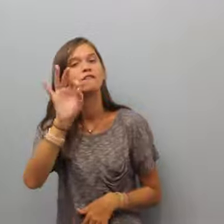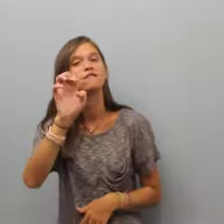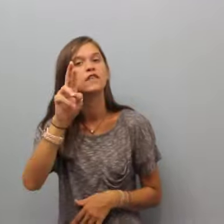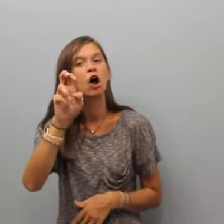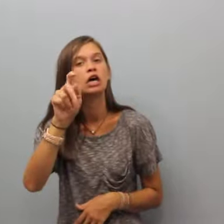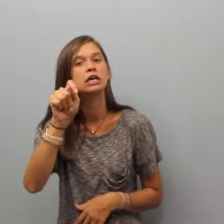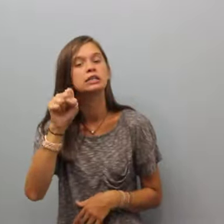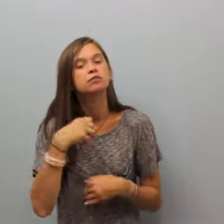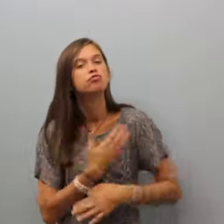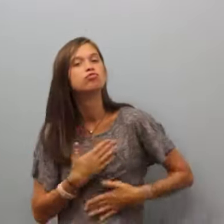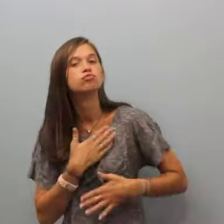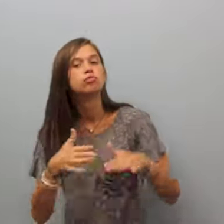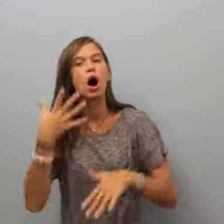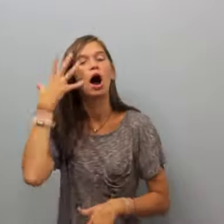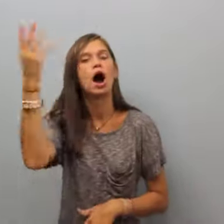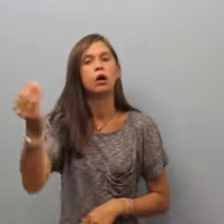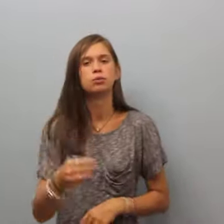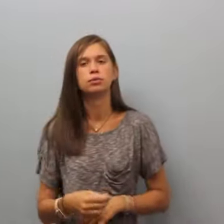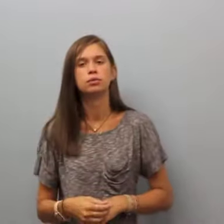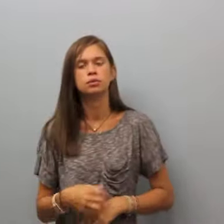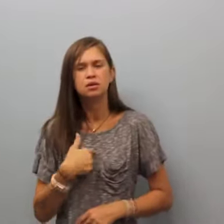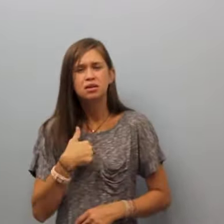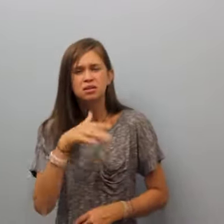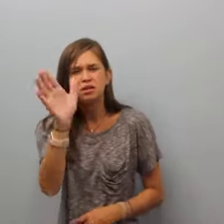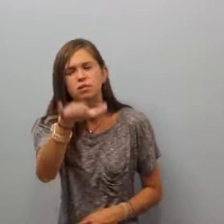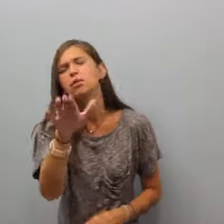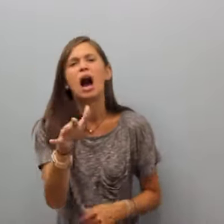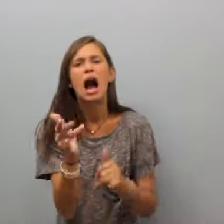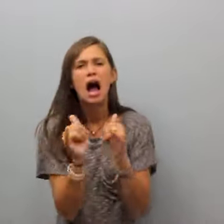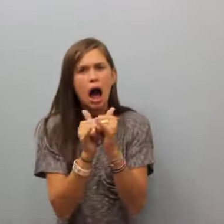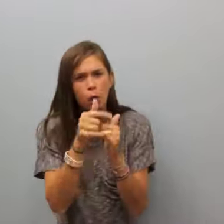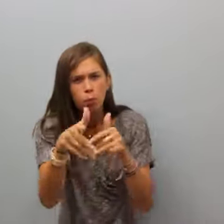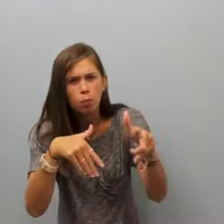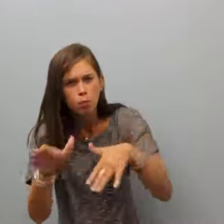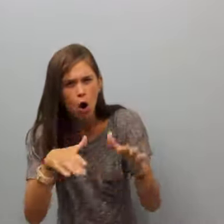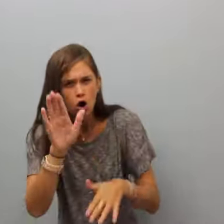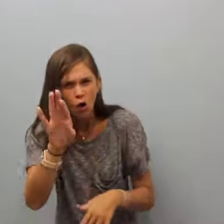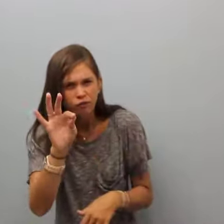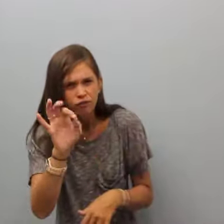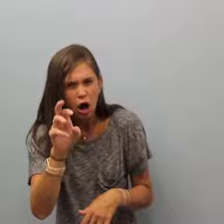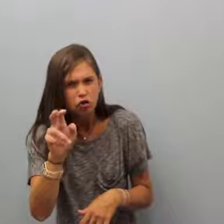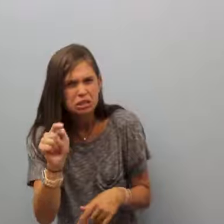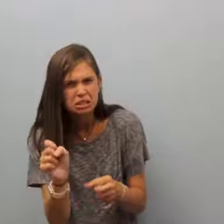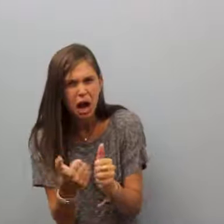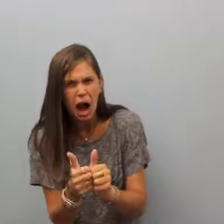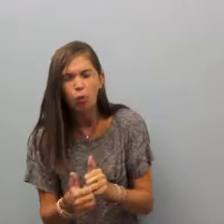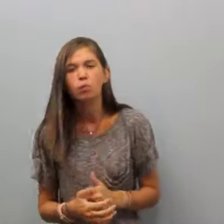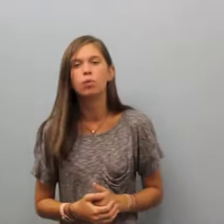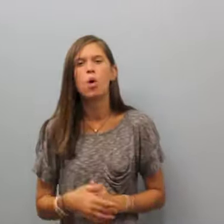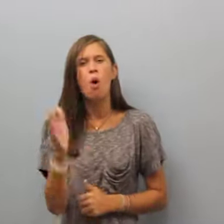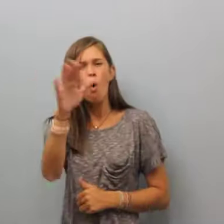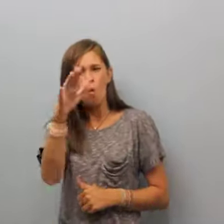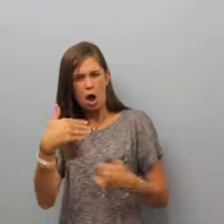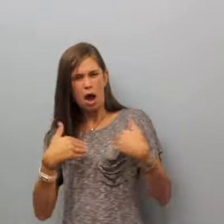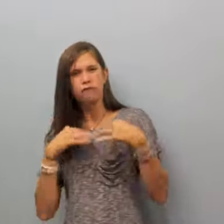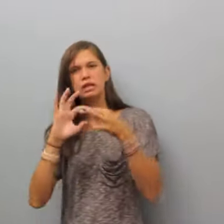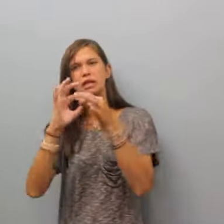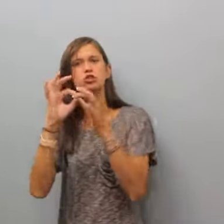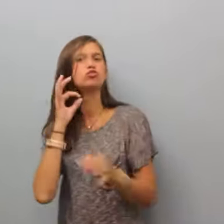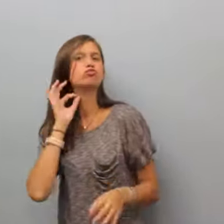and learn new things. I also like to go walk my ferrets. Now I had to ask her more about this.